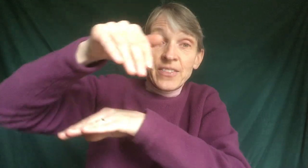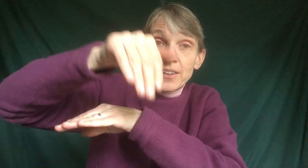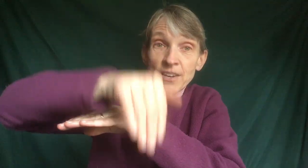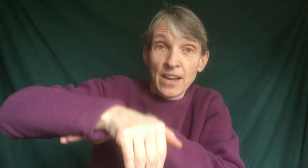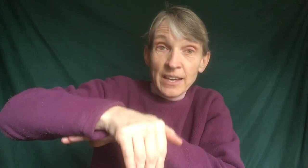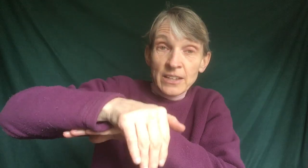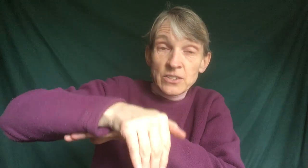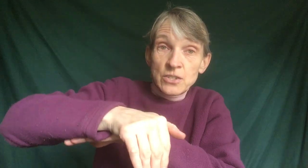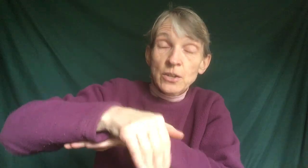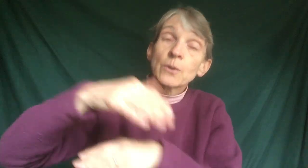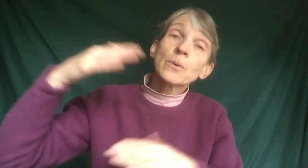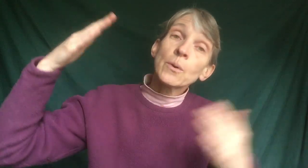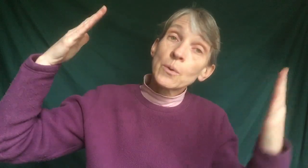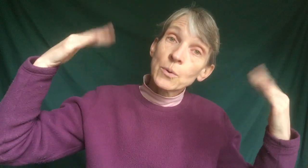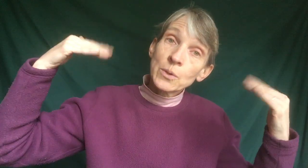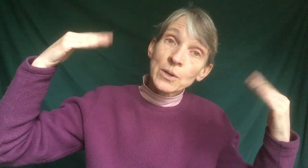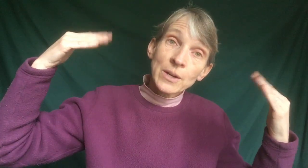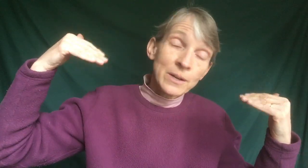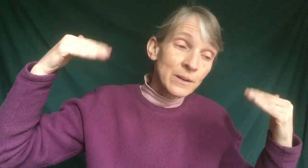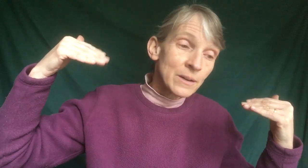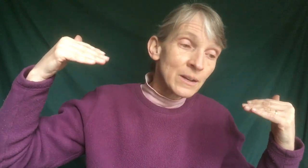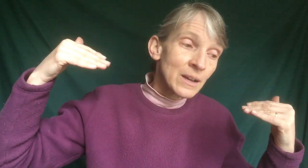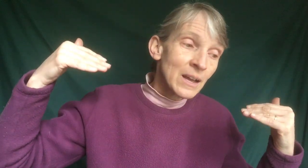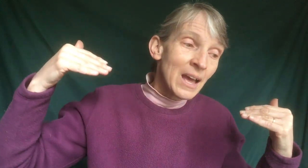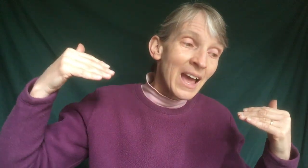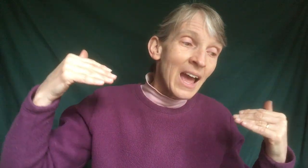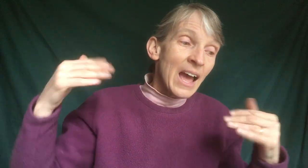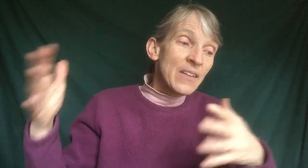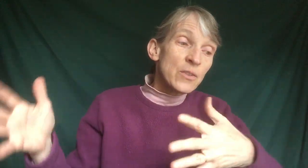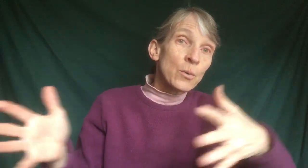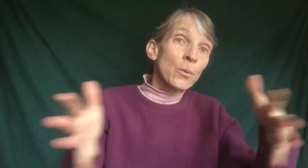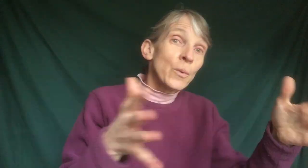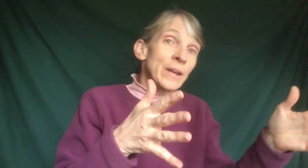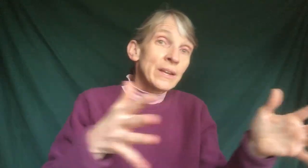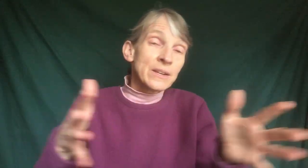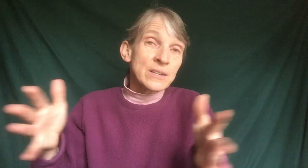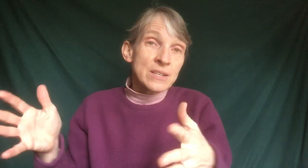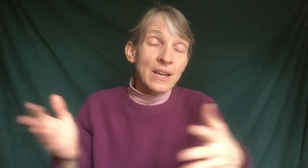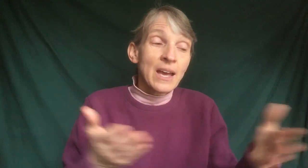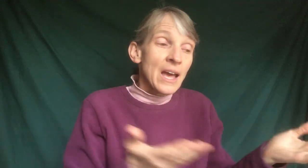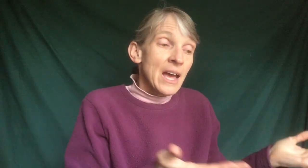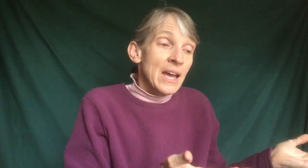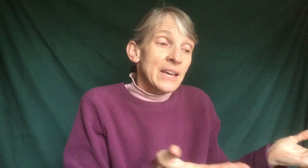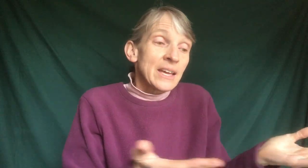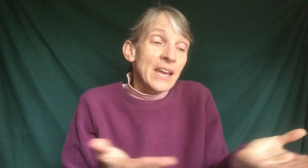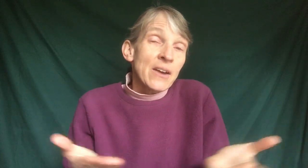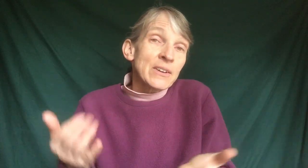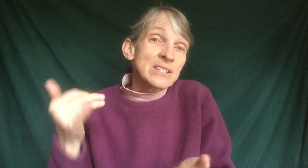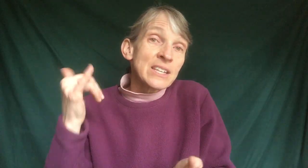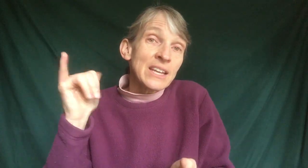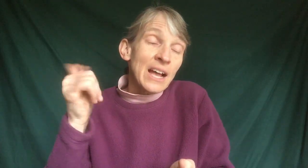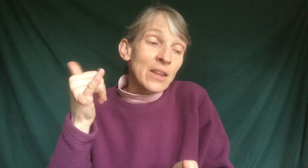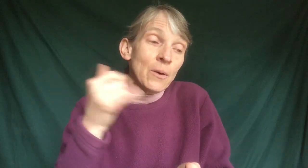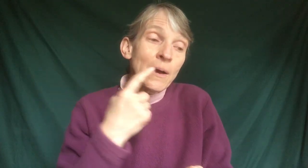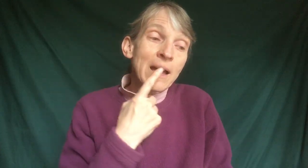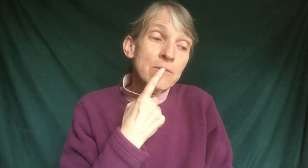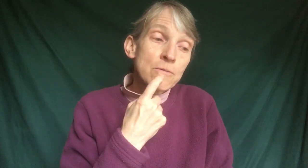the nights grow cooler, and the wind carries yellow and